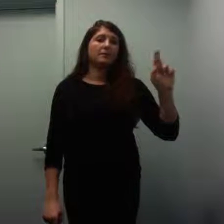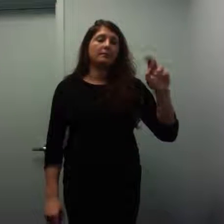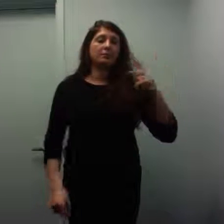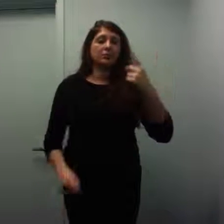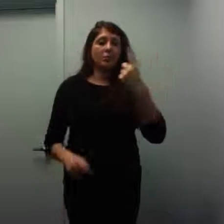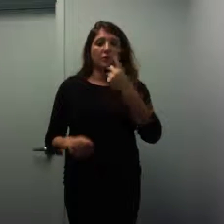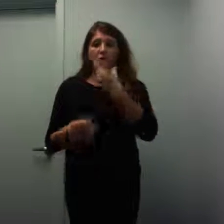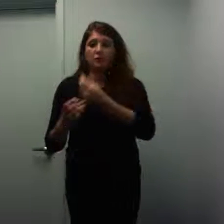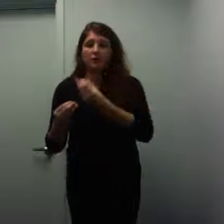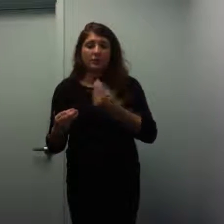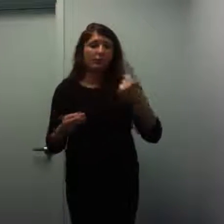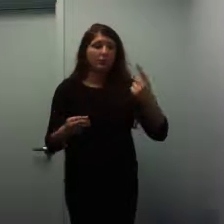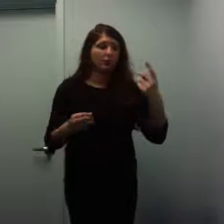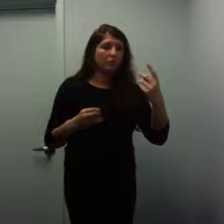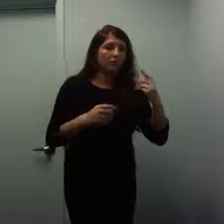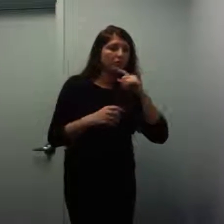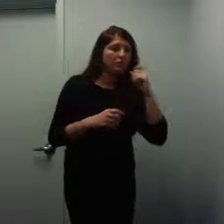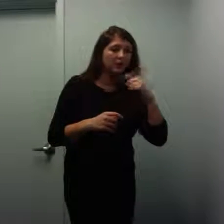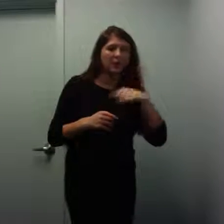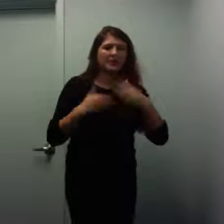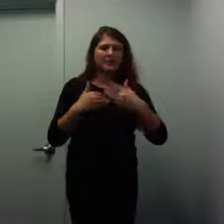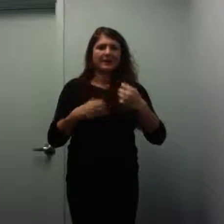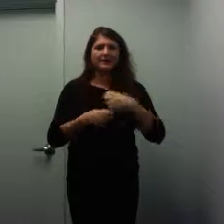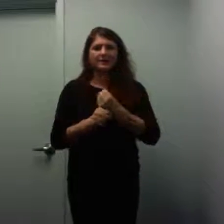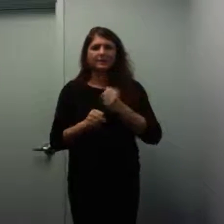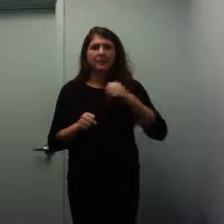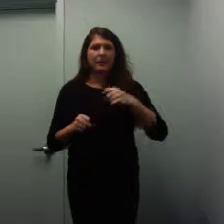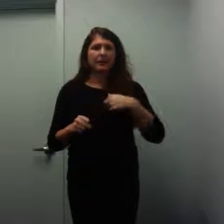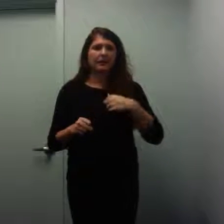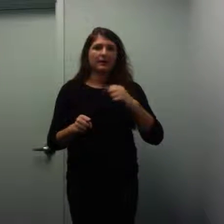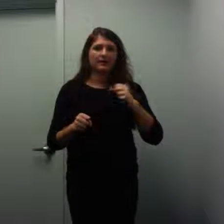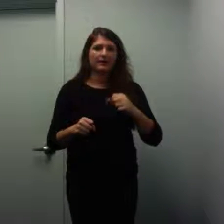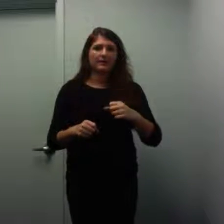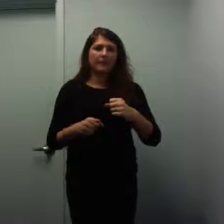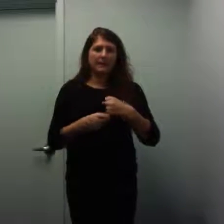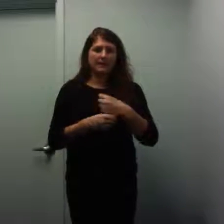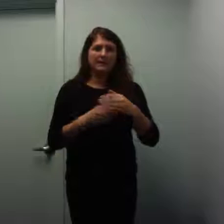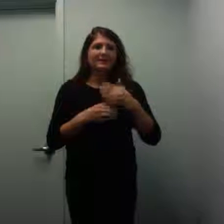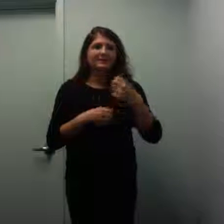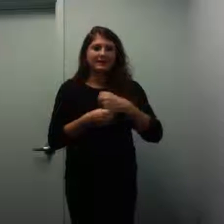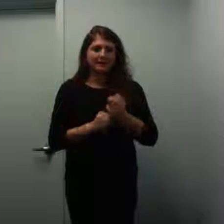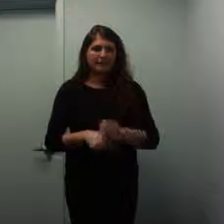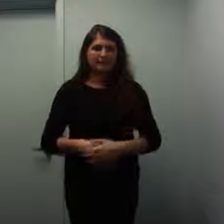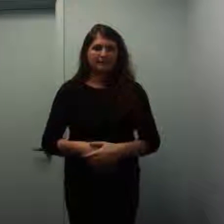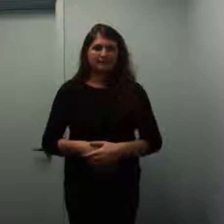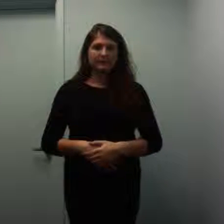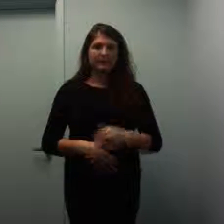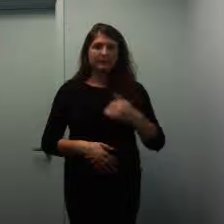it, dip it in some water, presto, change your wet bulb thermometer. We actually have two more vocabulary.